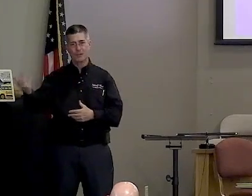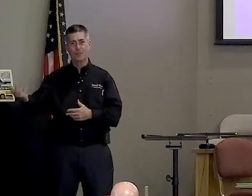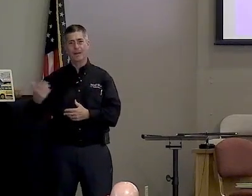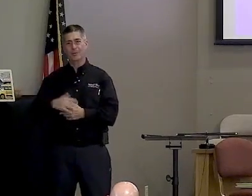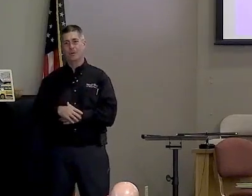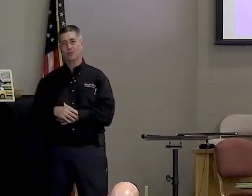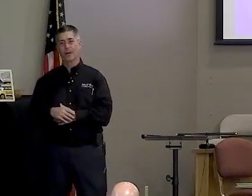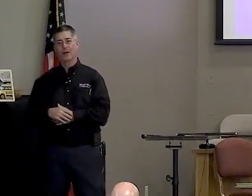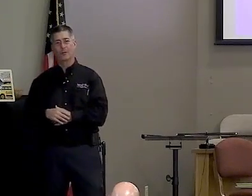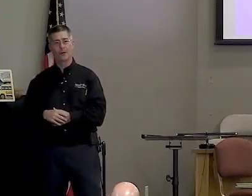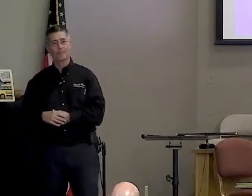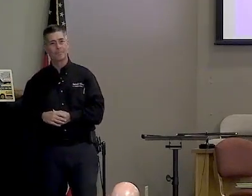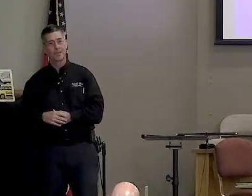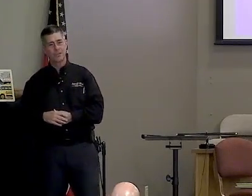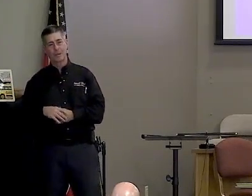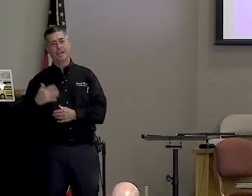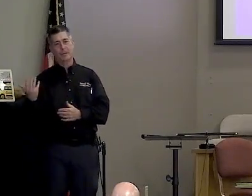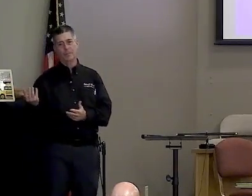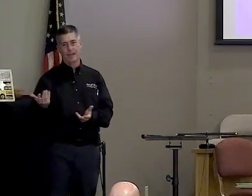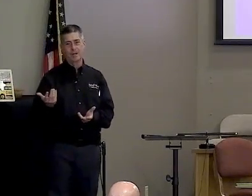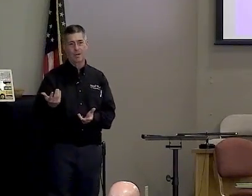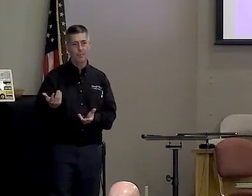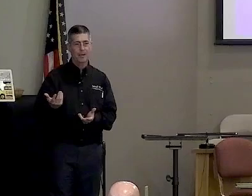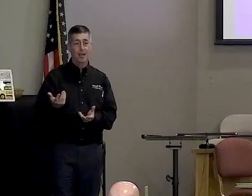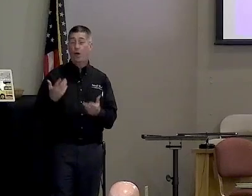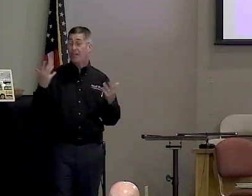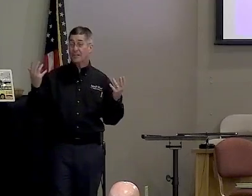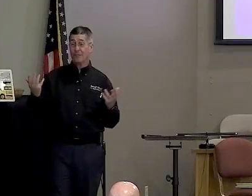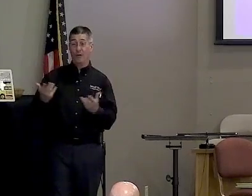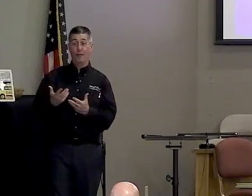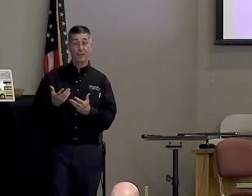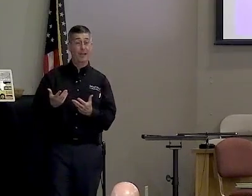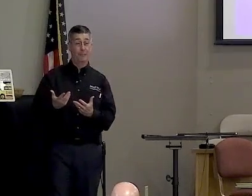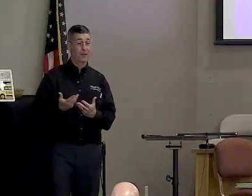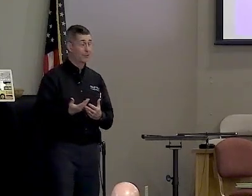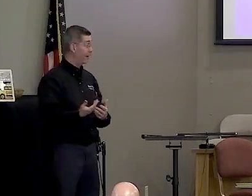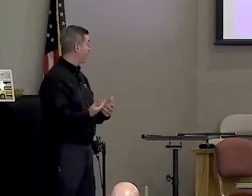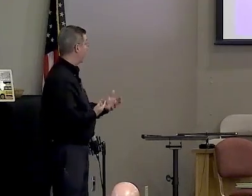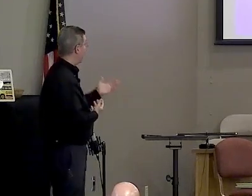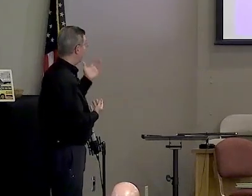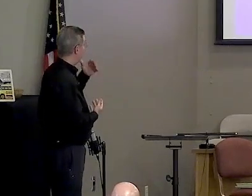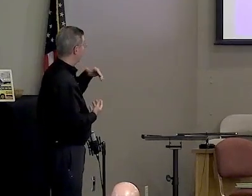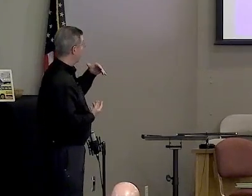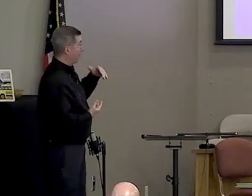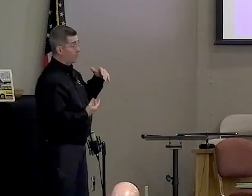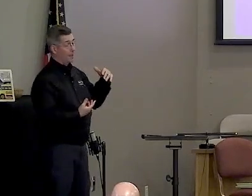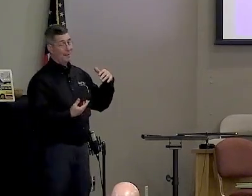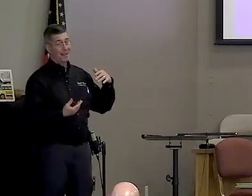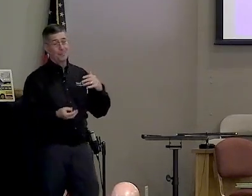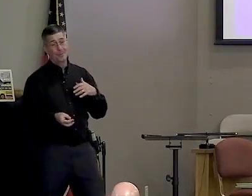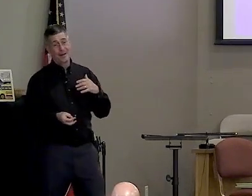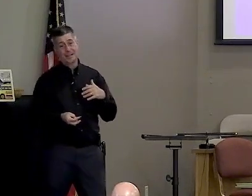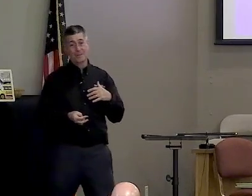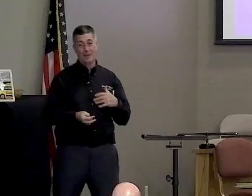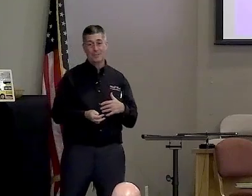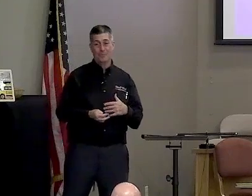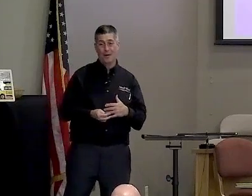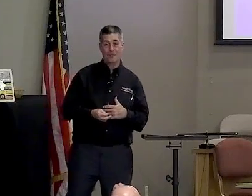route or somebody coming and picking them up? All that's involved in the deaf ministry. And then I'd put an exclamation point after